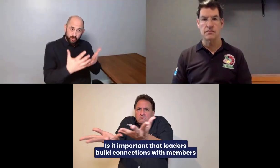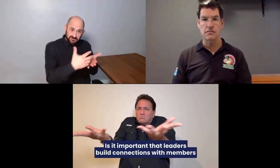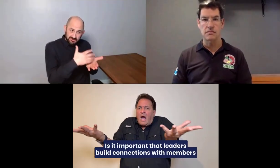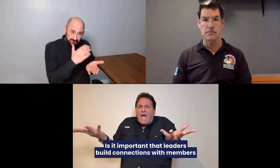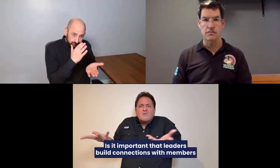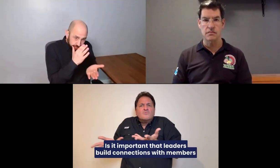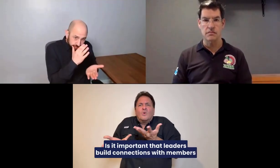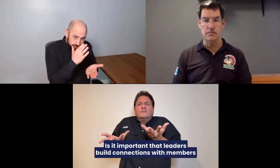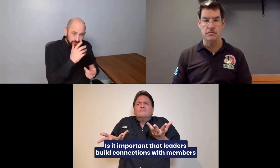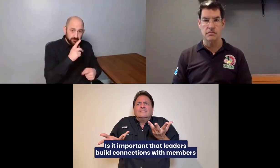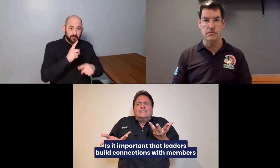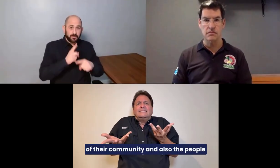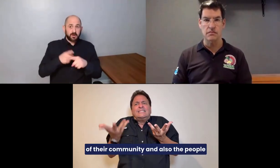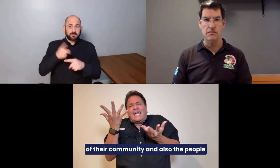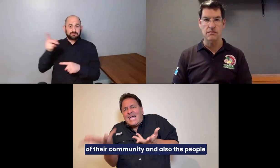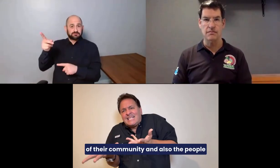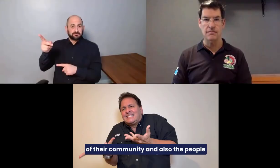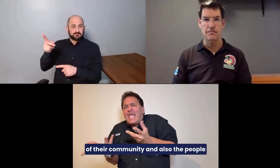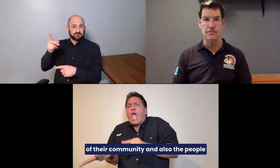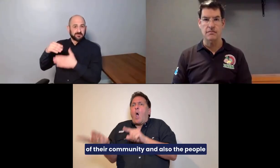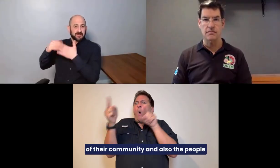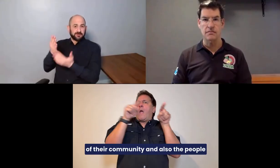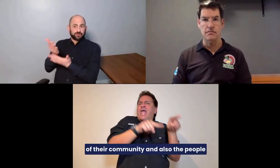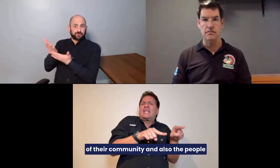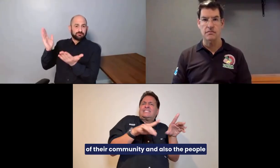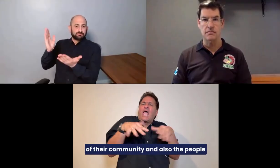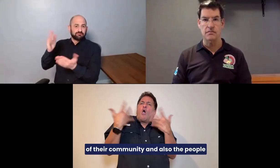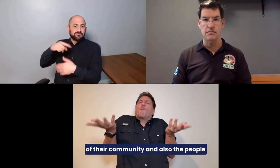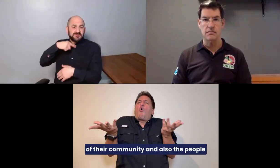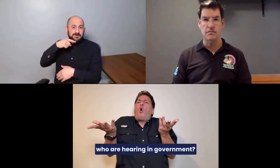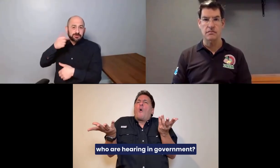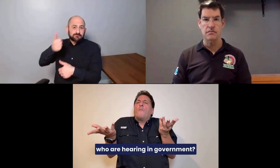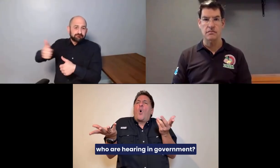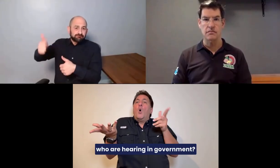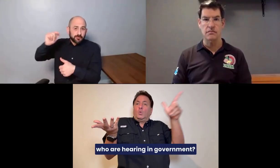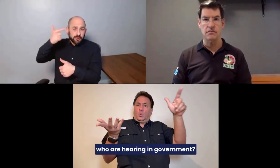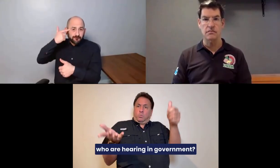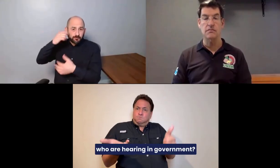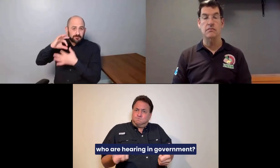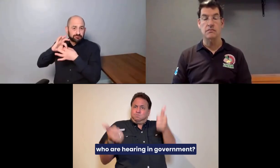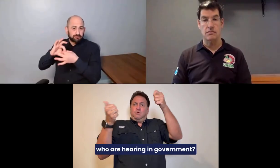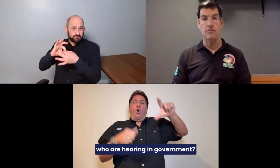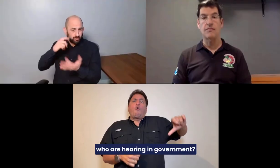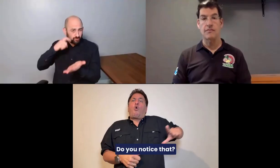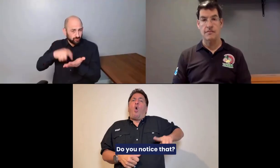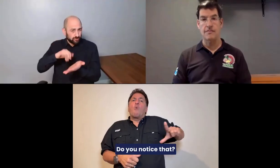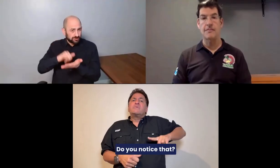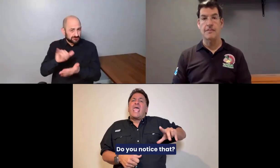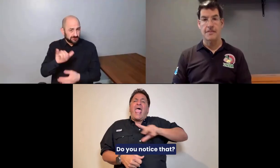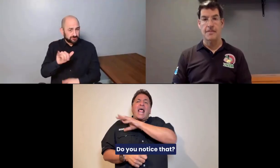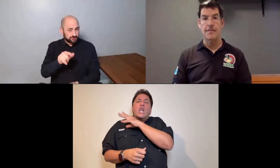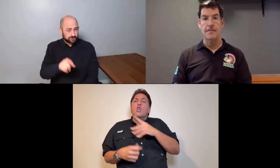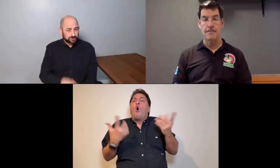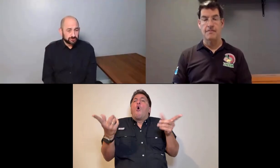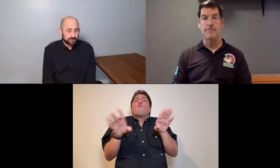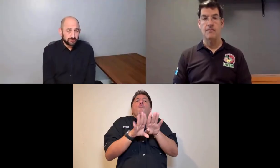build connections with members of their community and also the people who are hearing in government? Do you notice